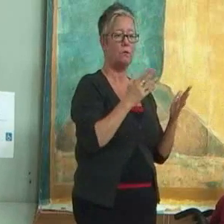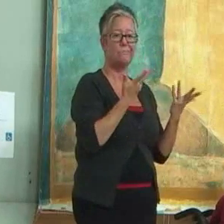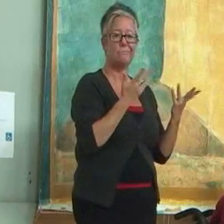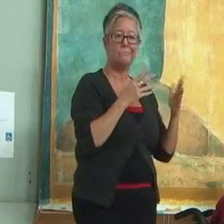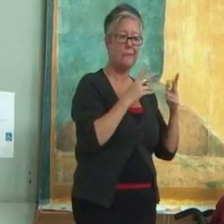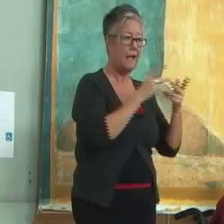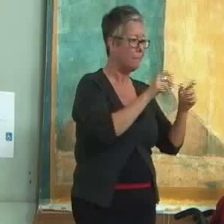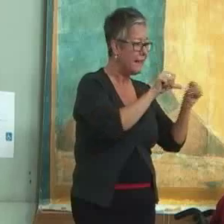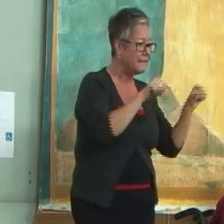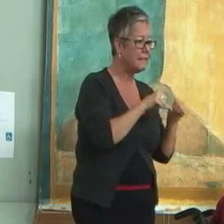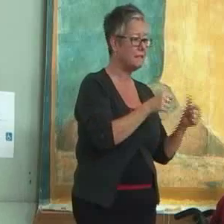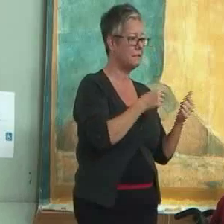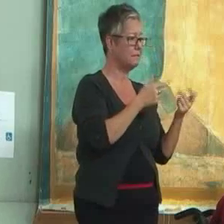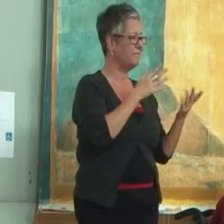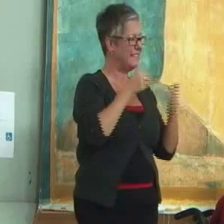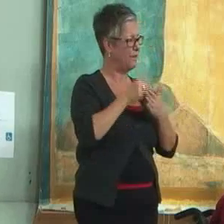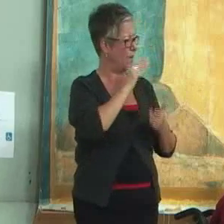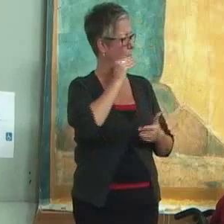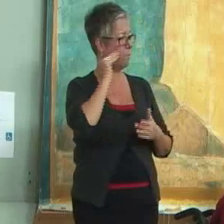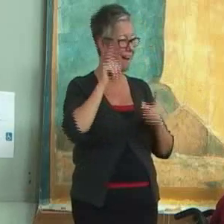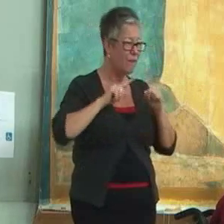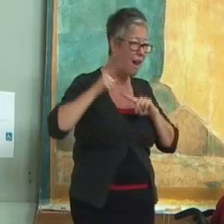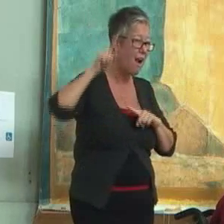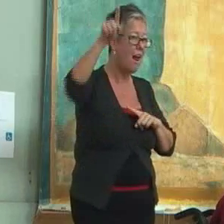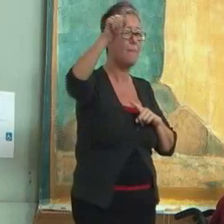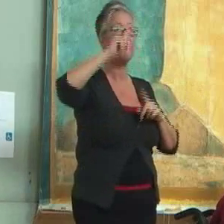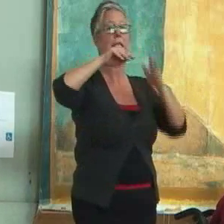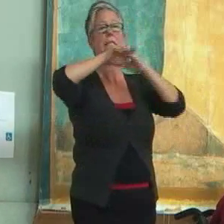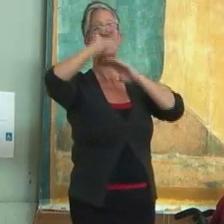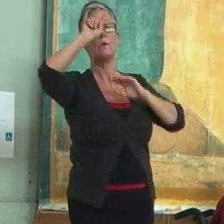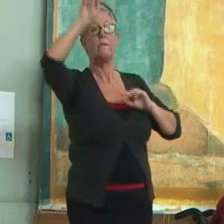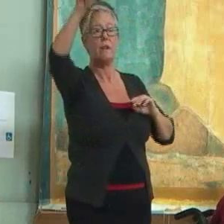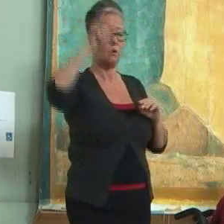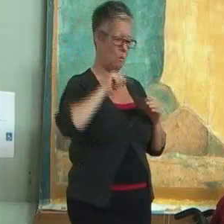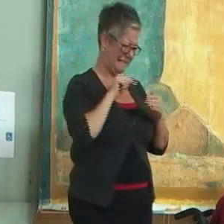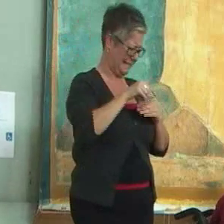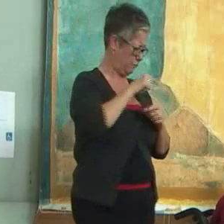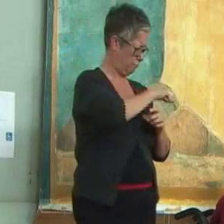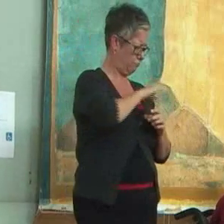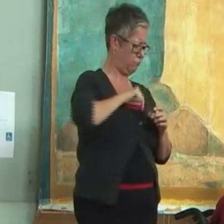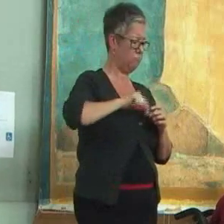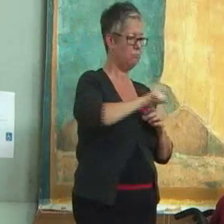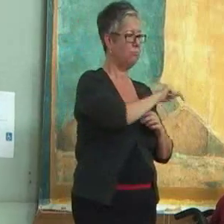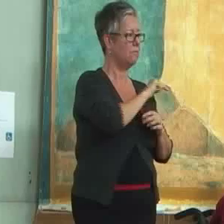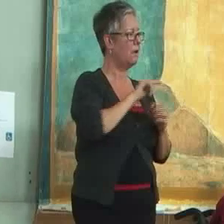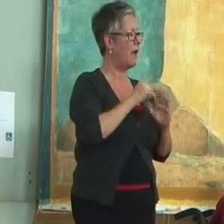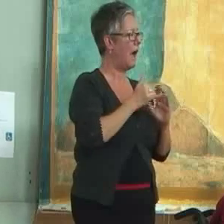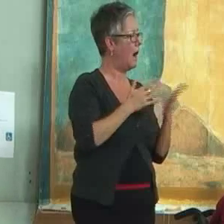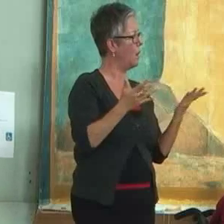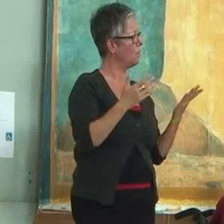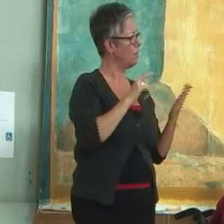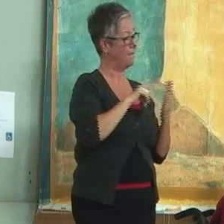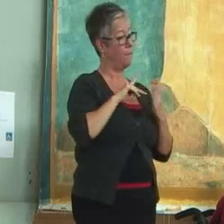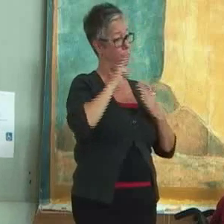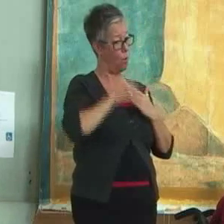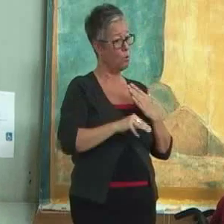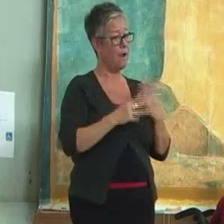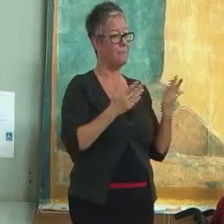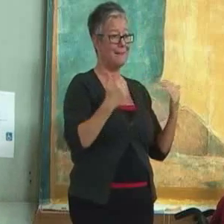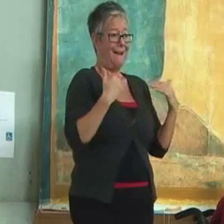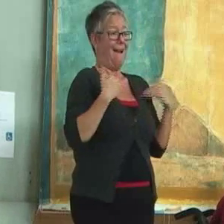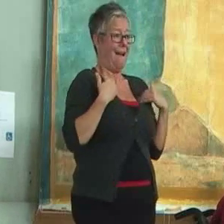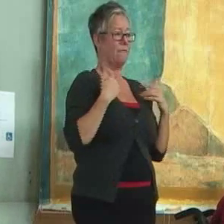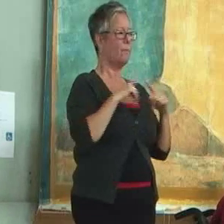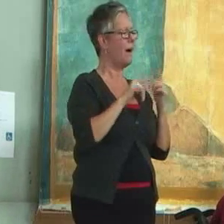and don't have to travel long distances to programs or encounter a limited selection of programs that can accommodate